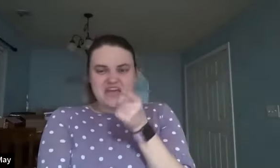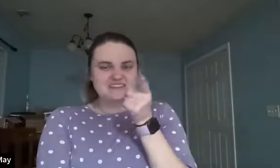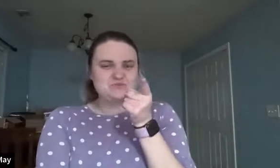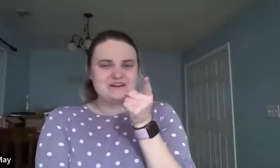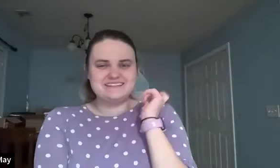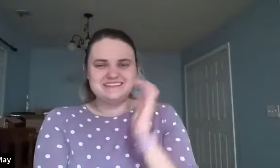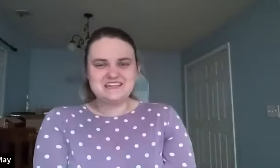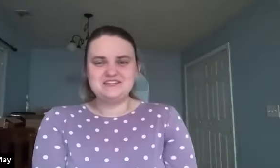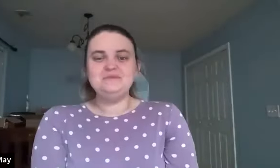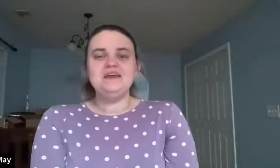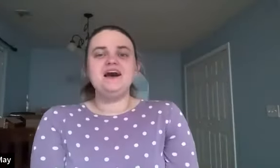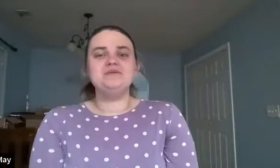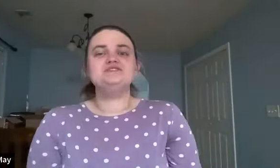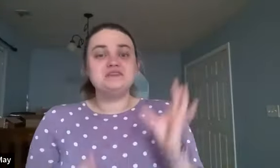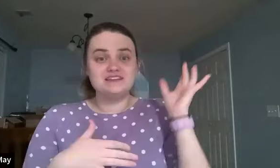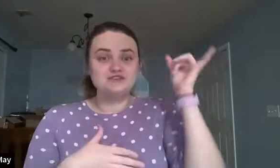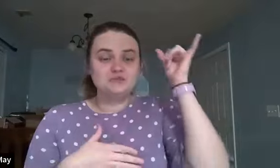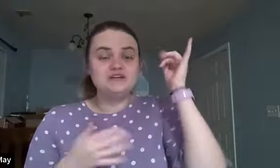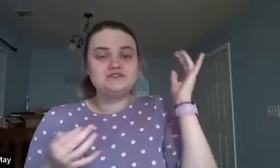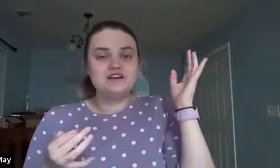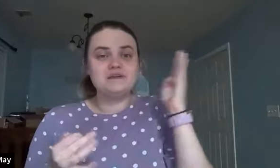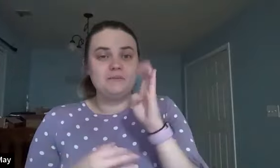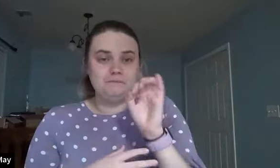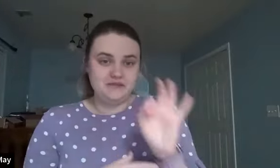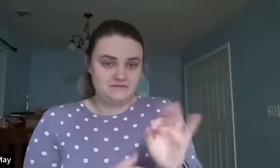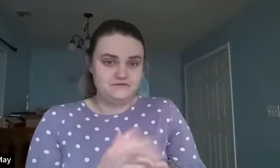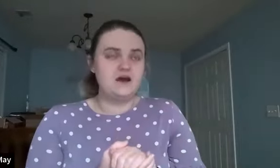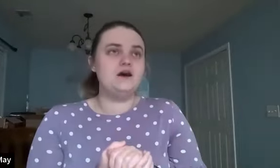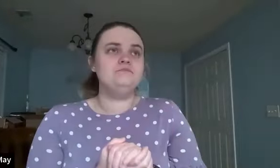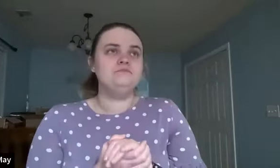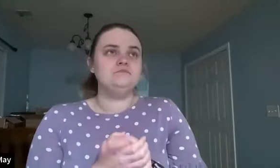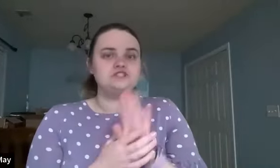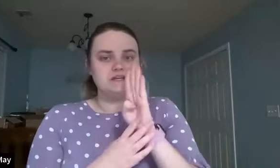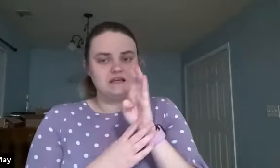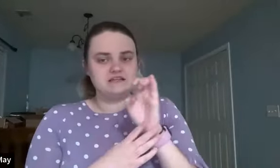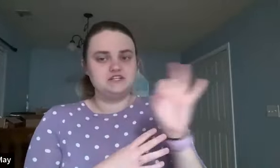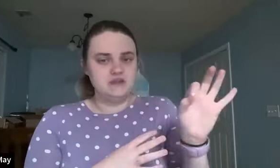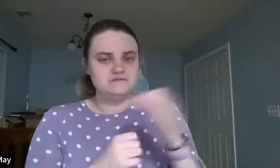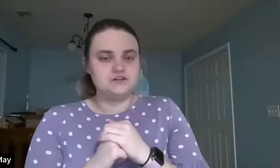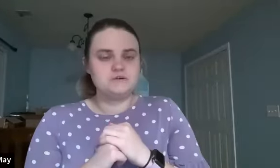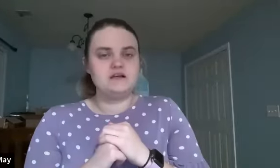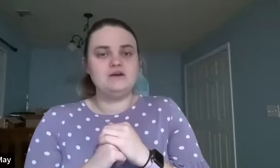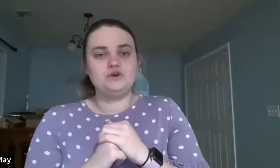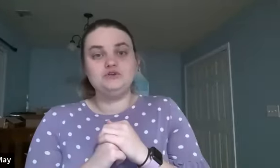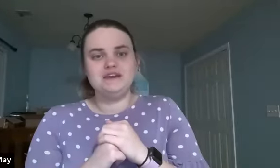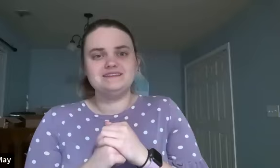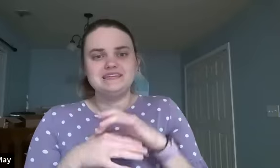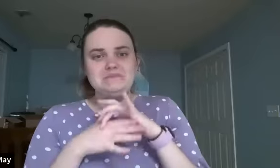That's where it is. Thank you. So yes, so when you're talking about beef, which I mean, like I said, you can finger spell it, or you can say